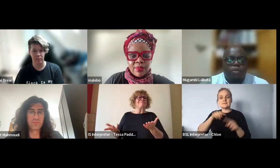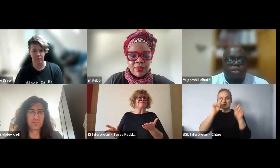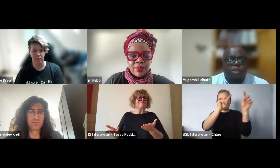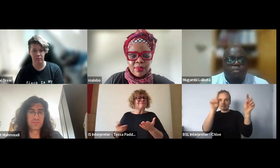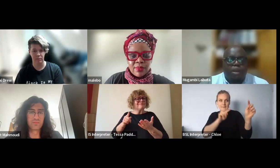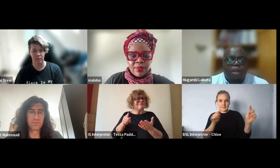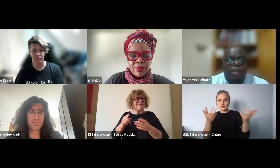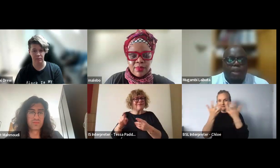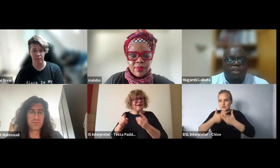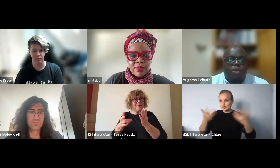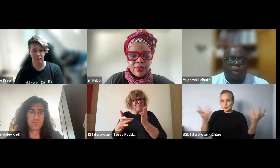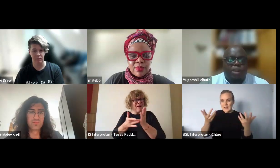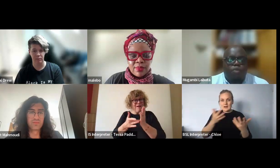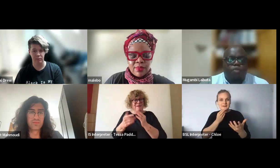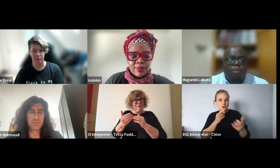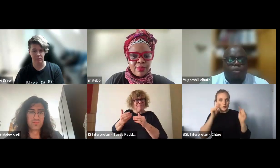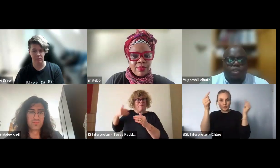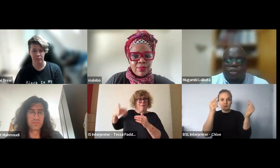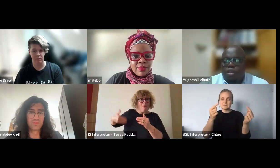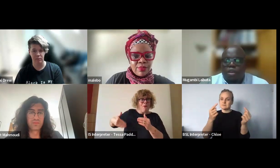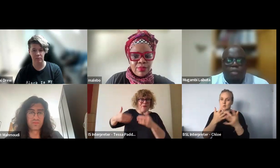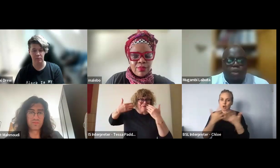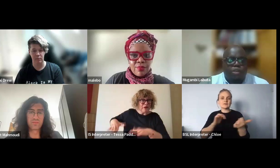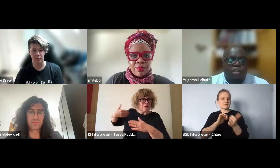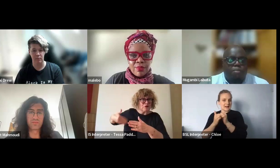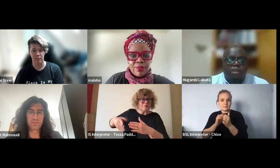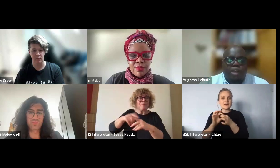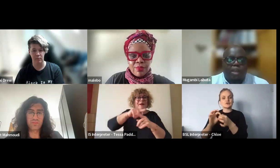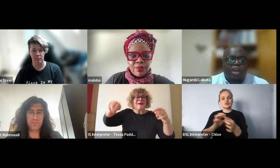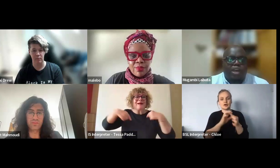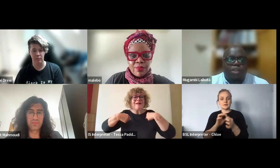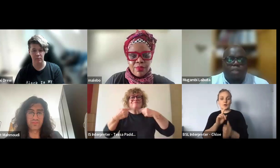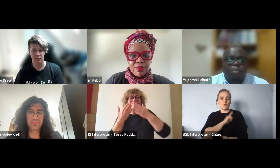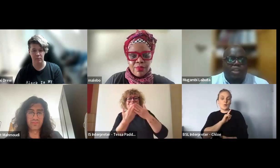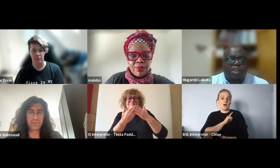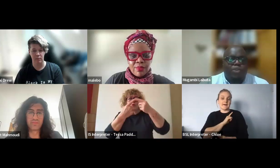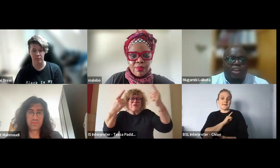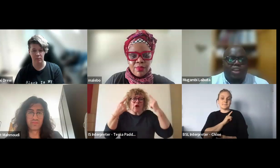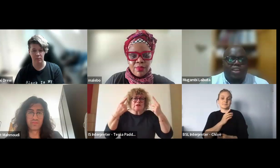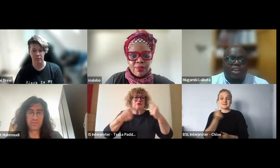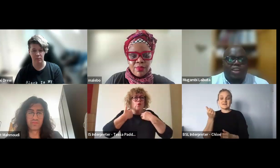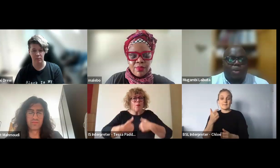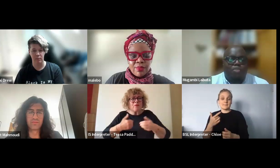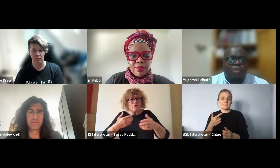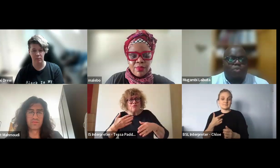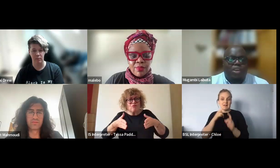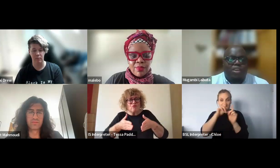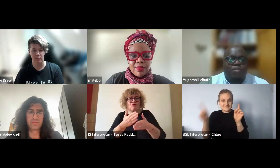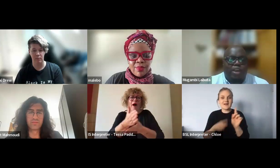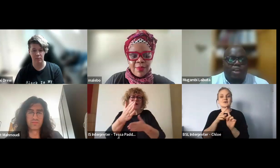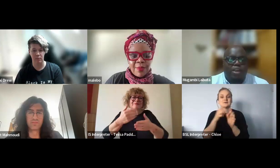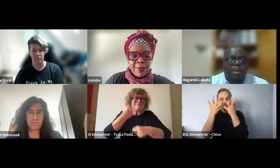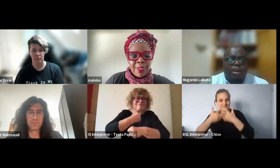these technologies are being applied, and it requires a lot of collaboration, because some like Circles and Pegasus, you really need technical experts